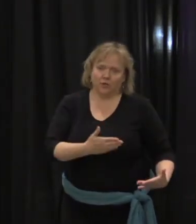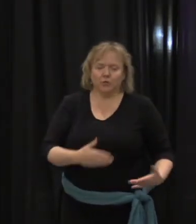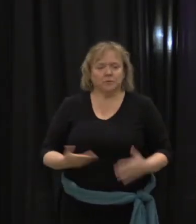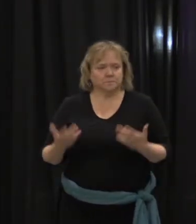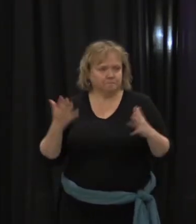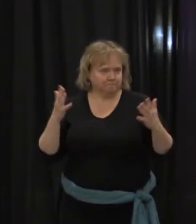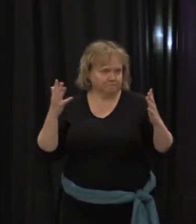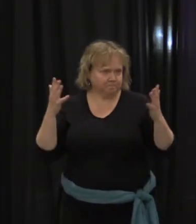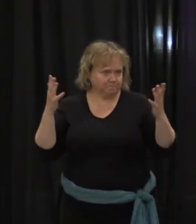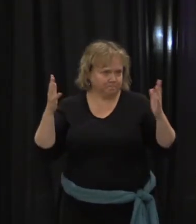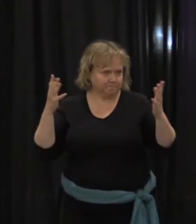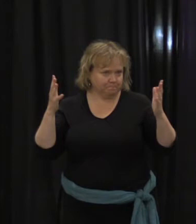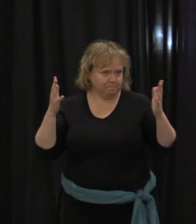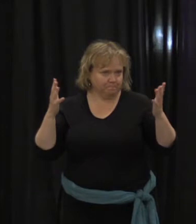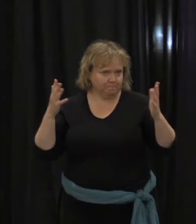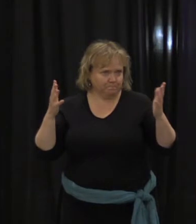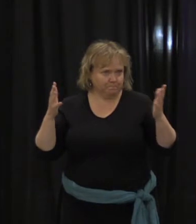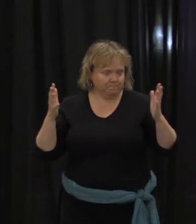Yes.